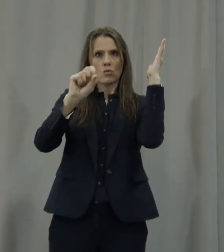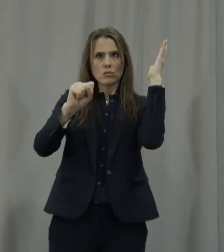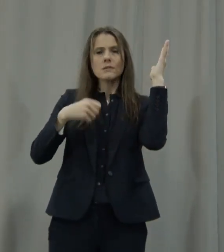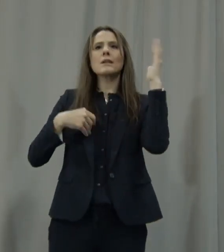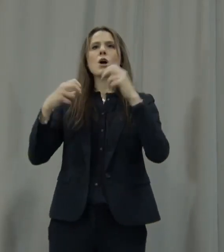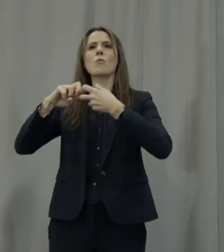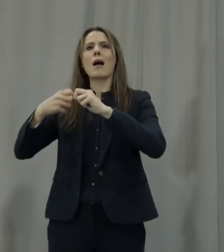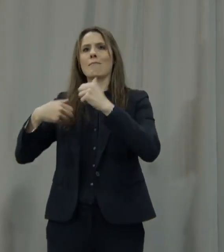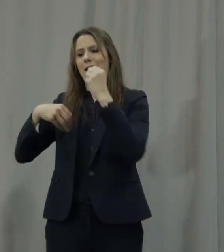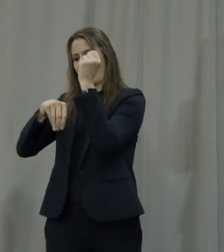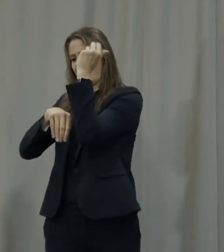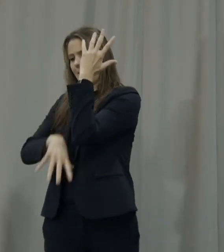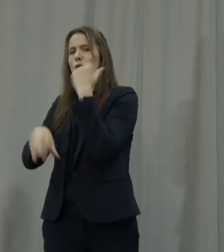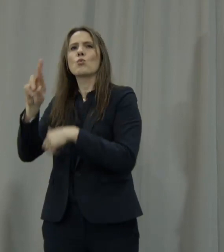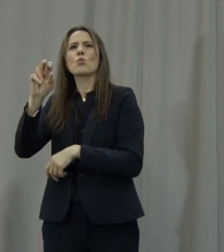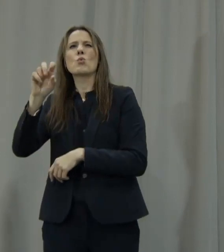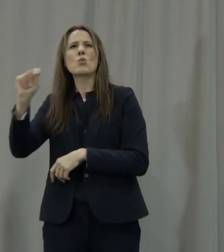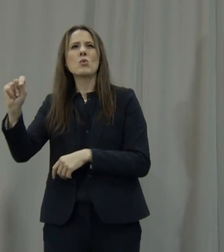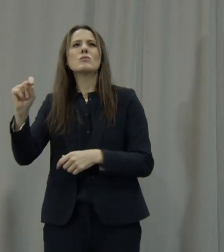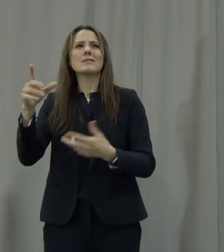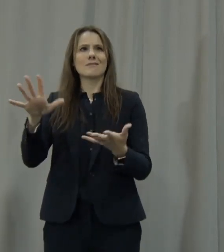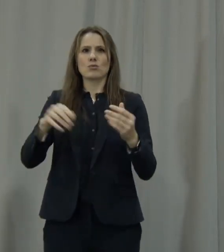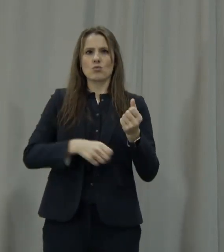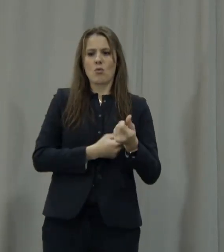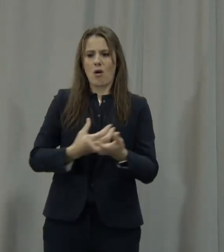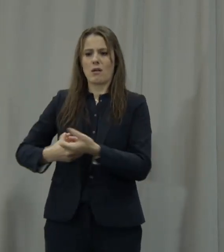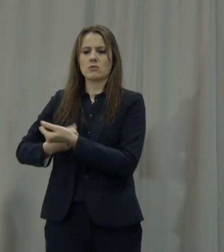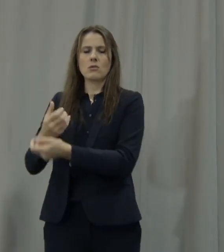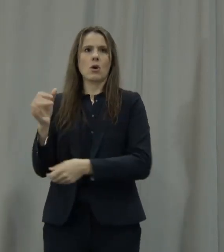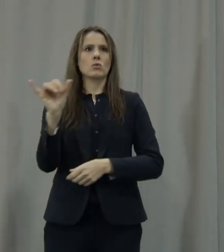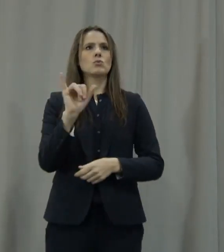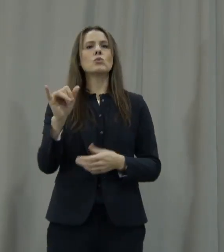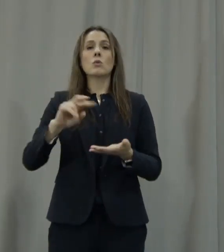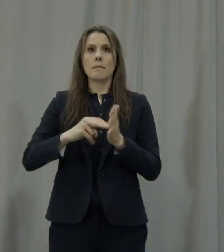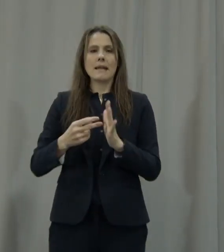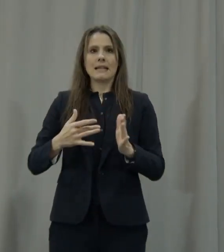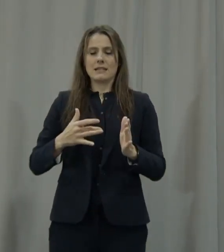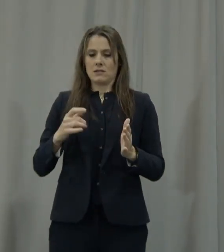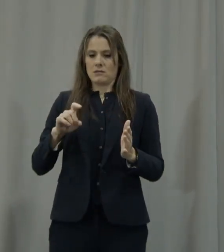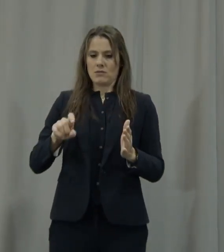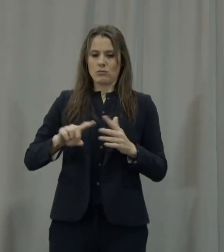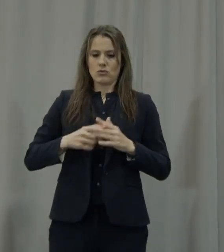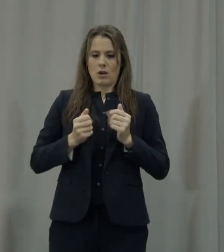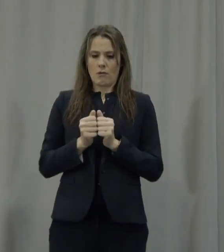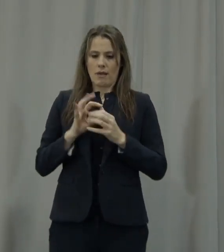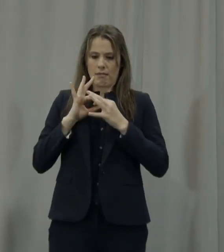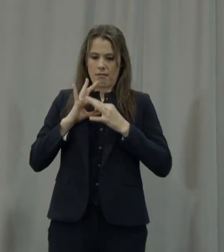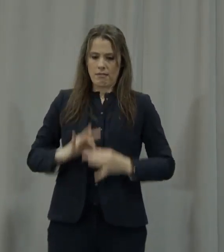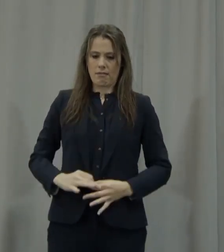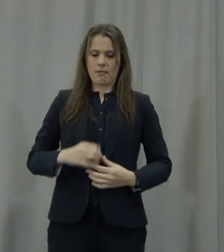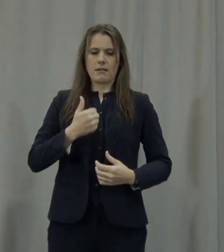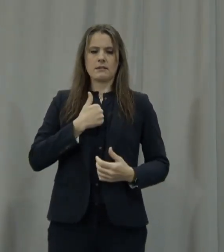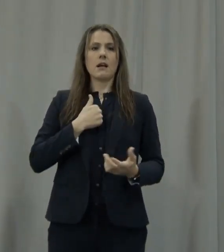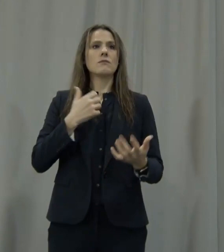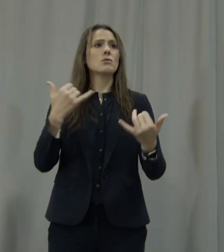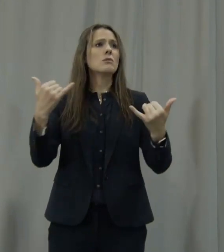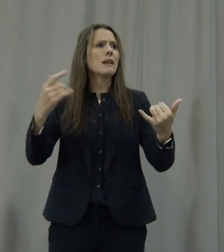root ourselves first. And so I invite you to take a moment and just notice your